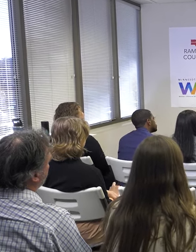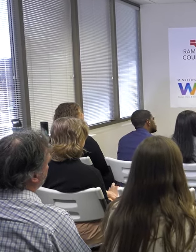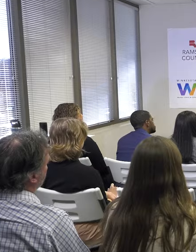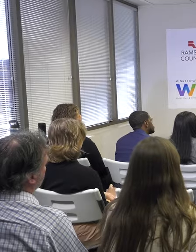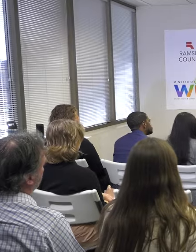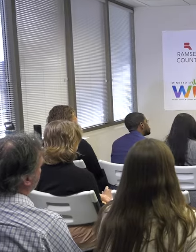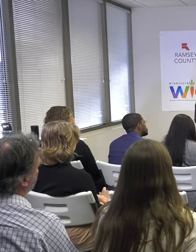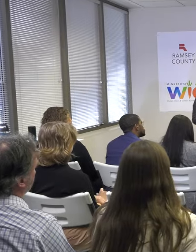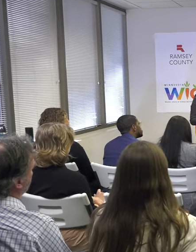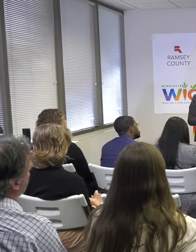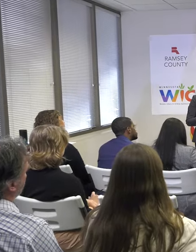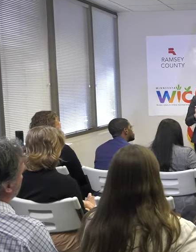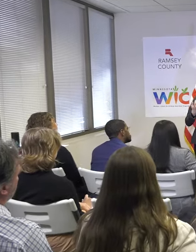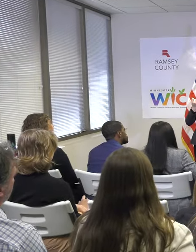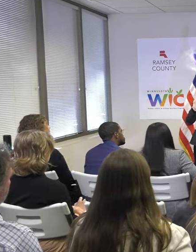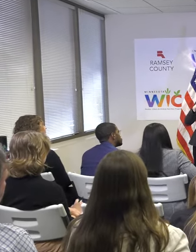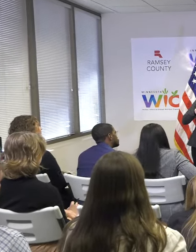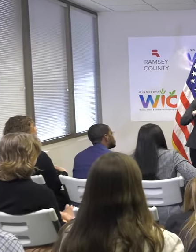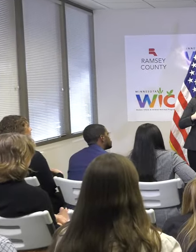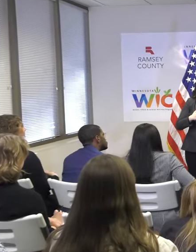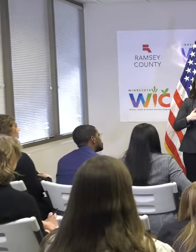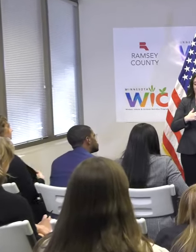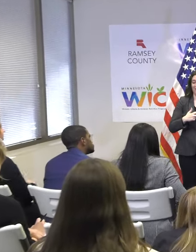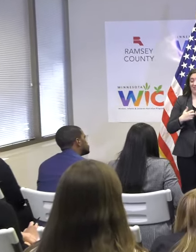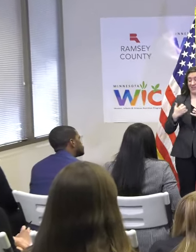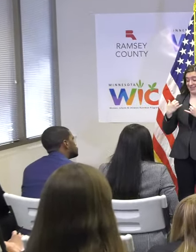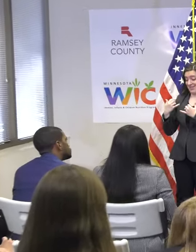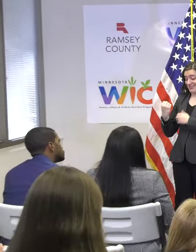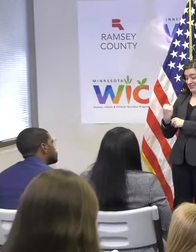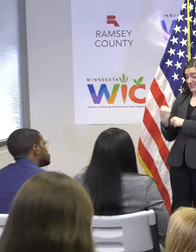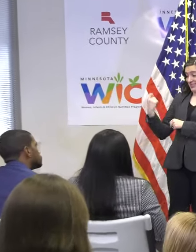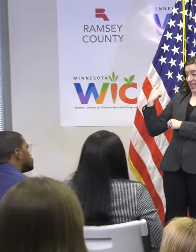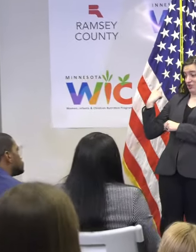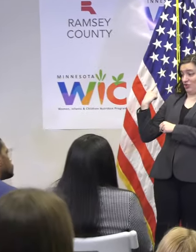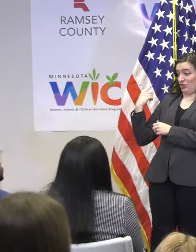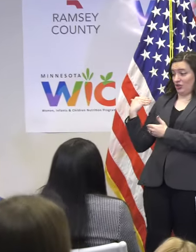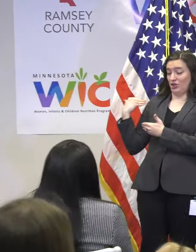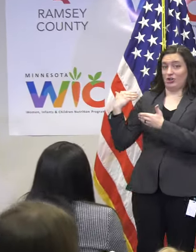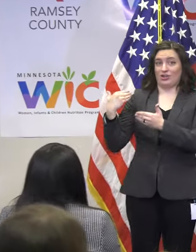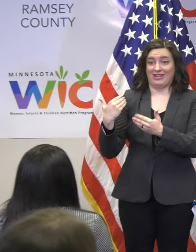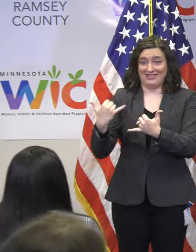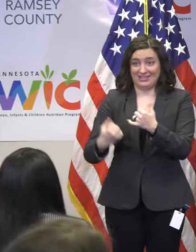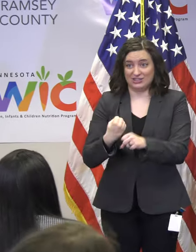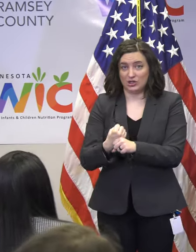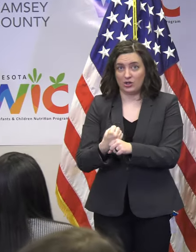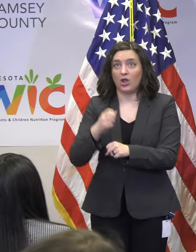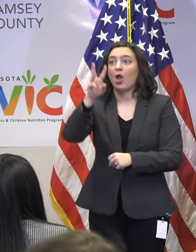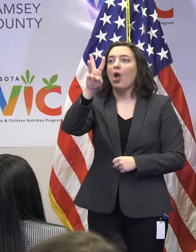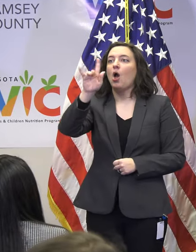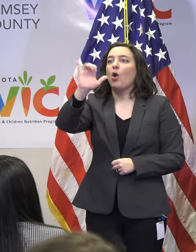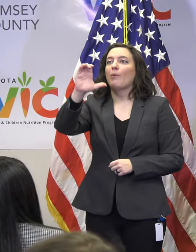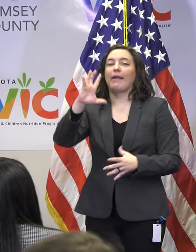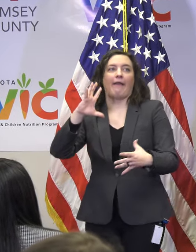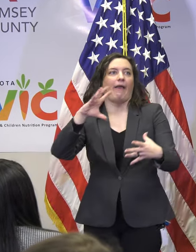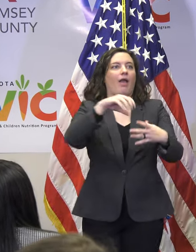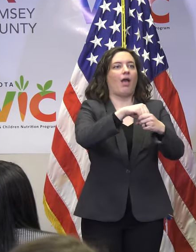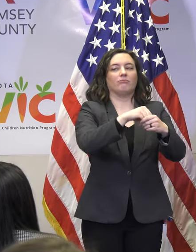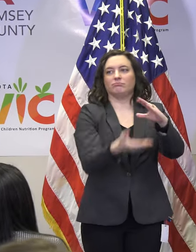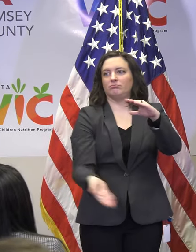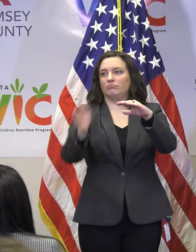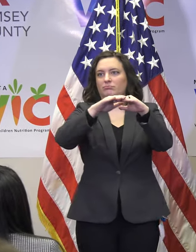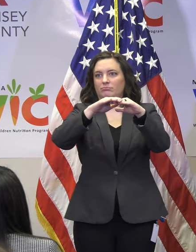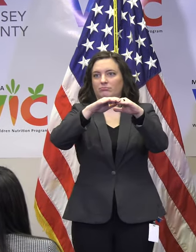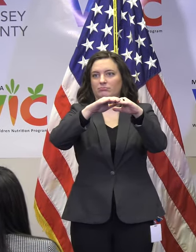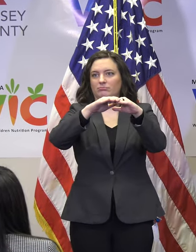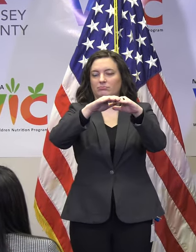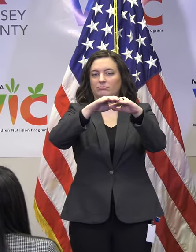this time and last year, WIC participation, because of the great work of folks, has increased. So there are actually more WIC participants. So the